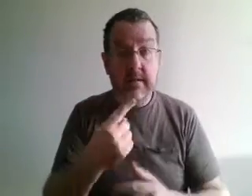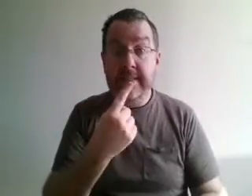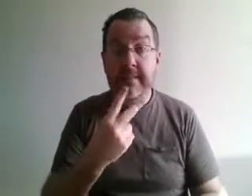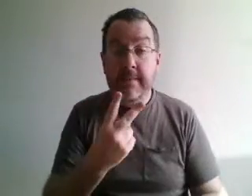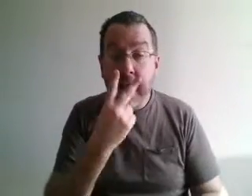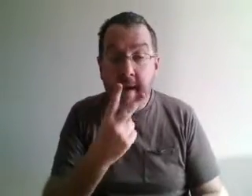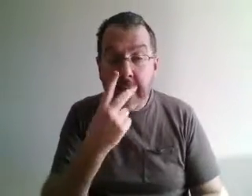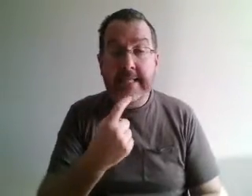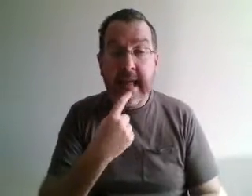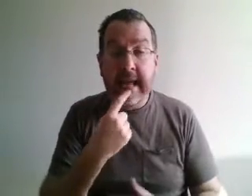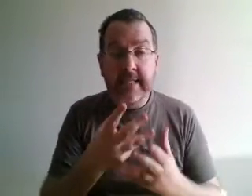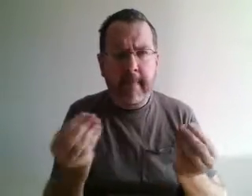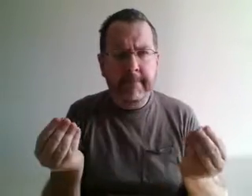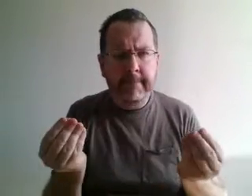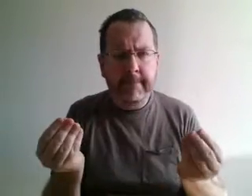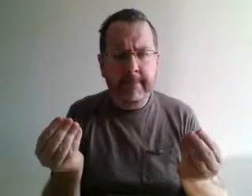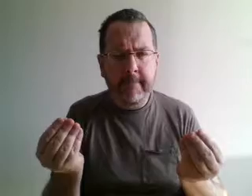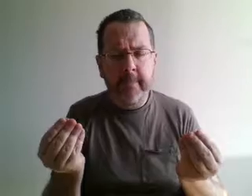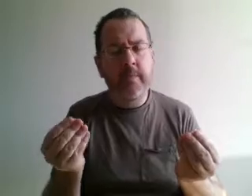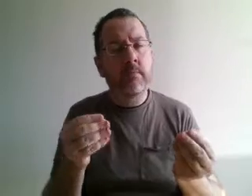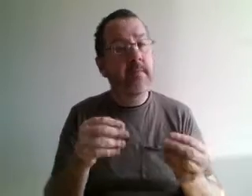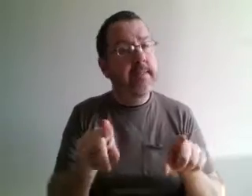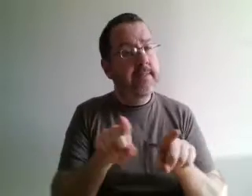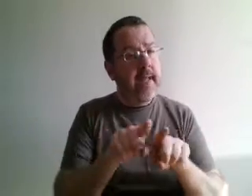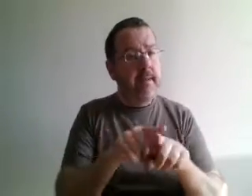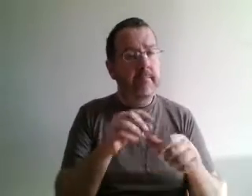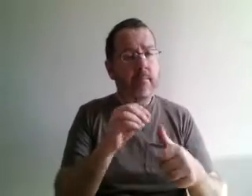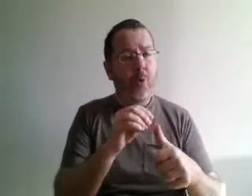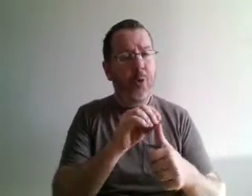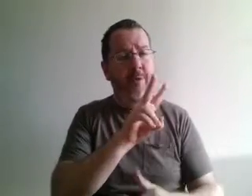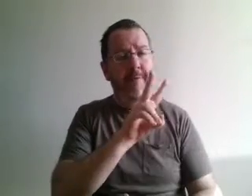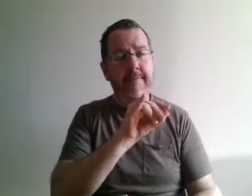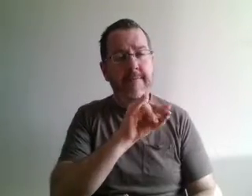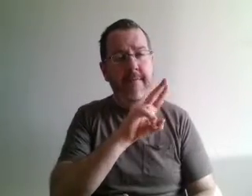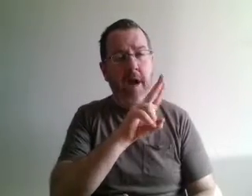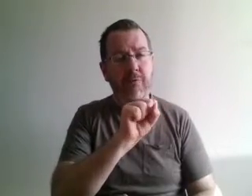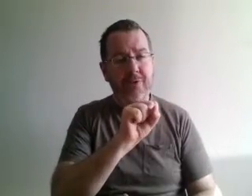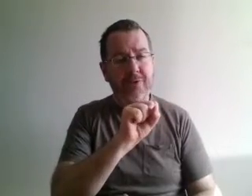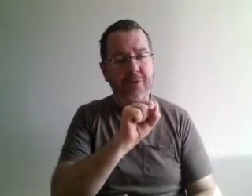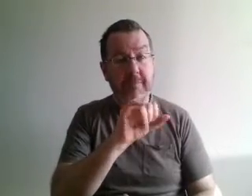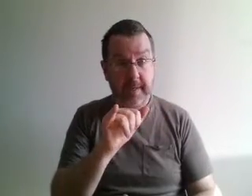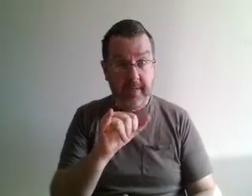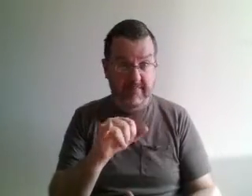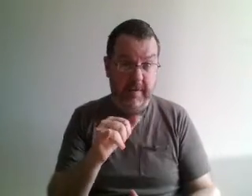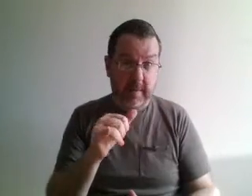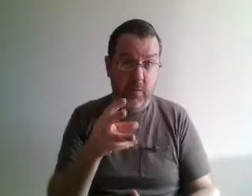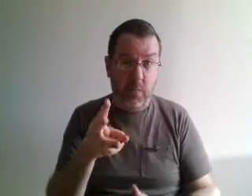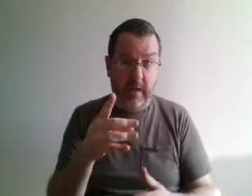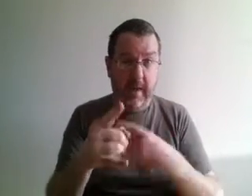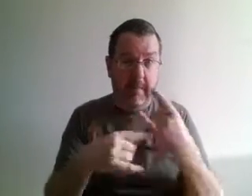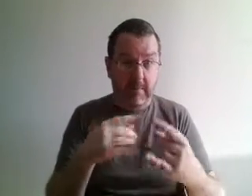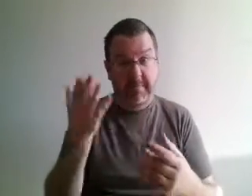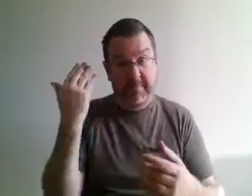viral infections that we see that happening. It probably happened to most of the listeners. but it may be just